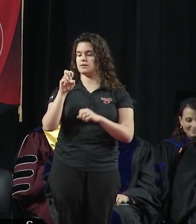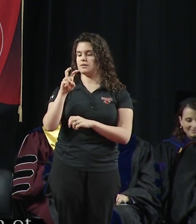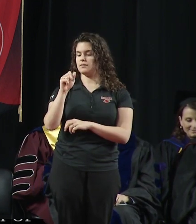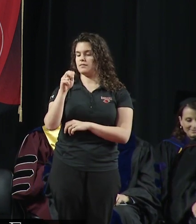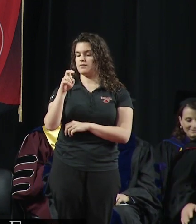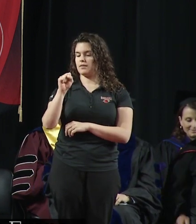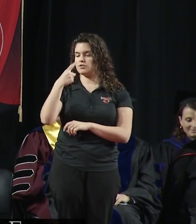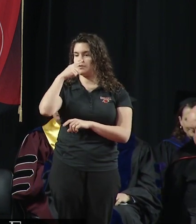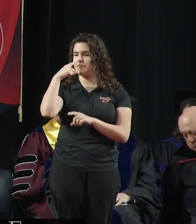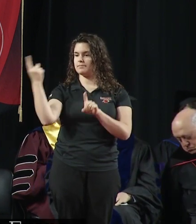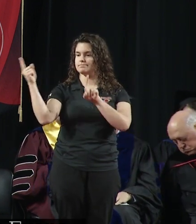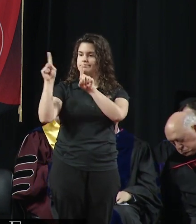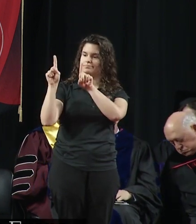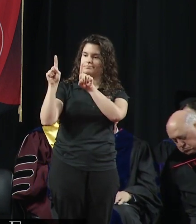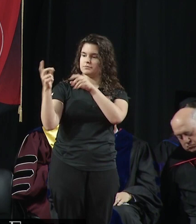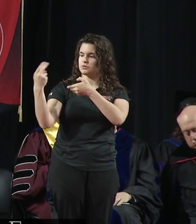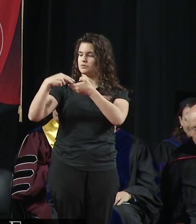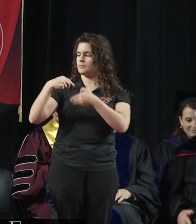please join me.